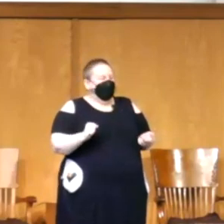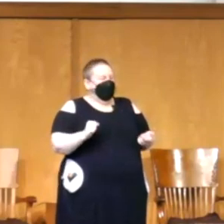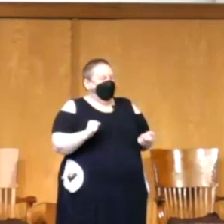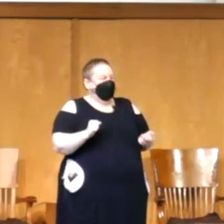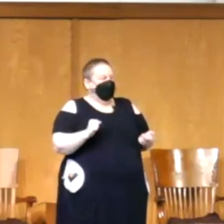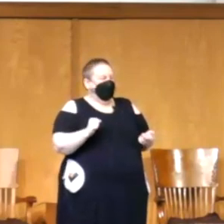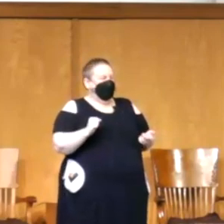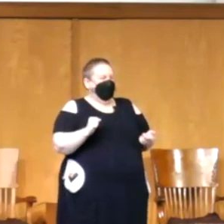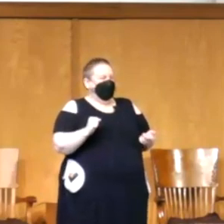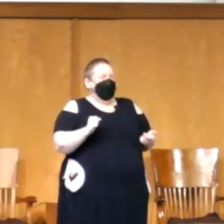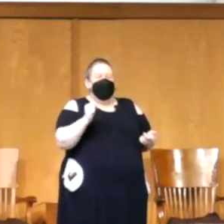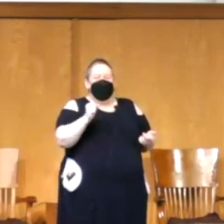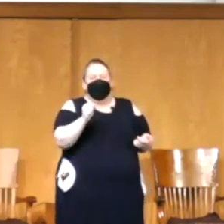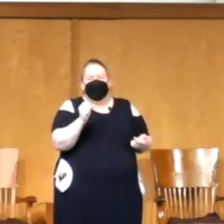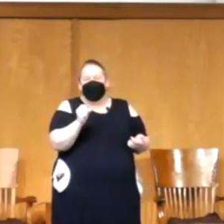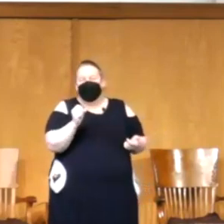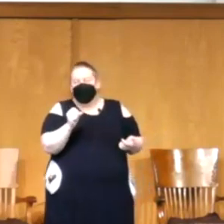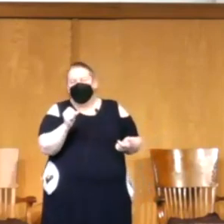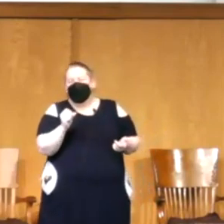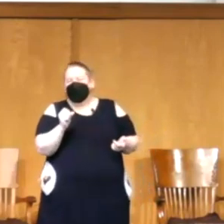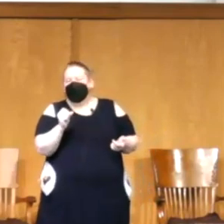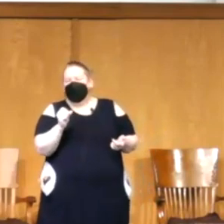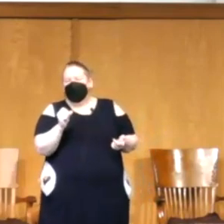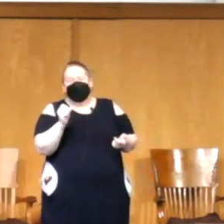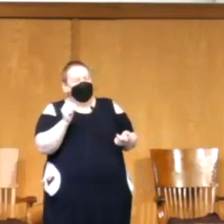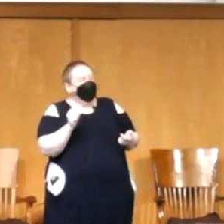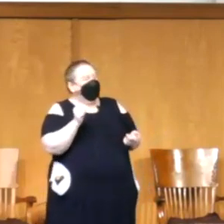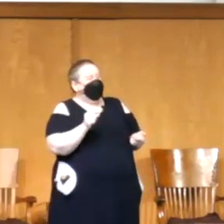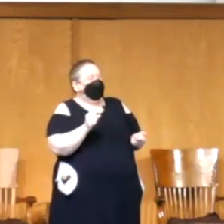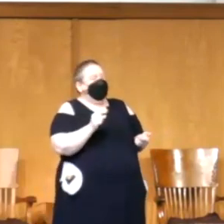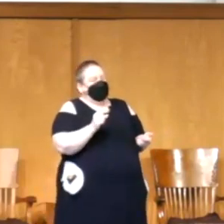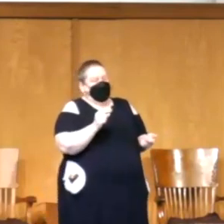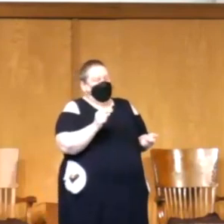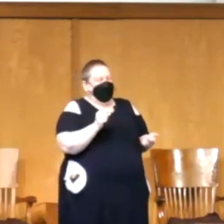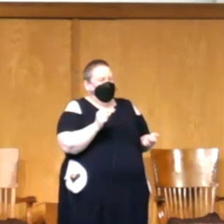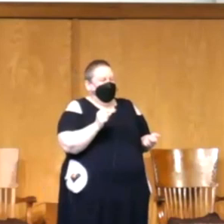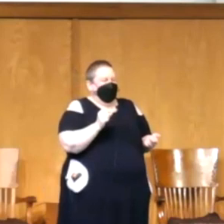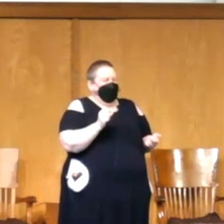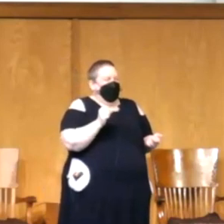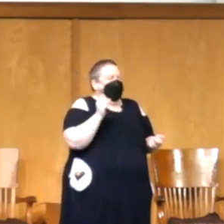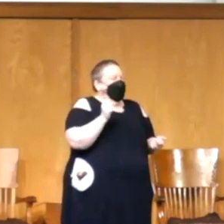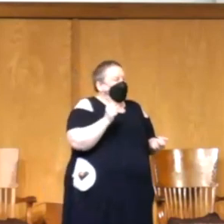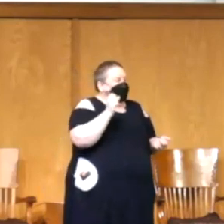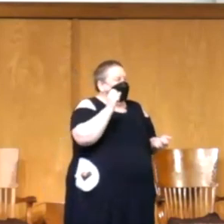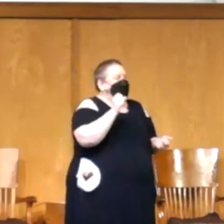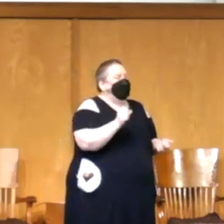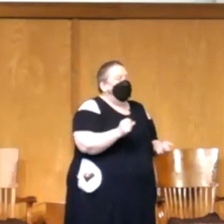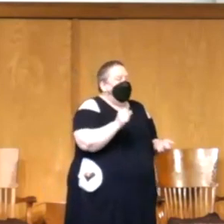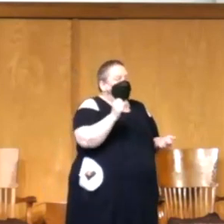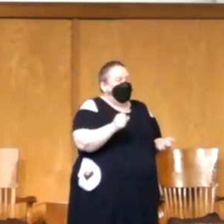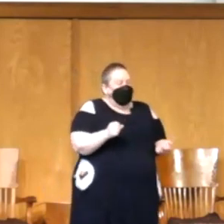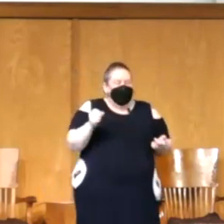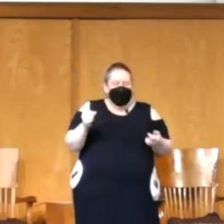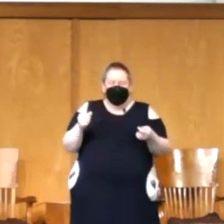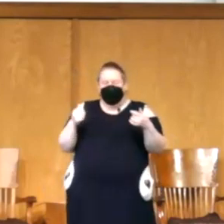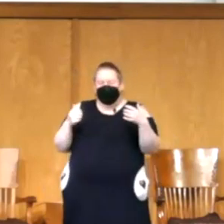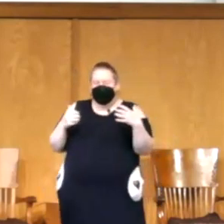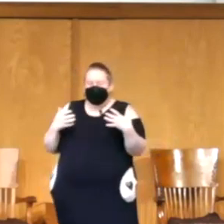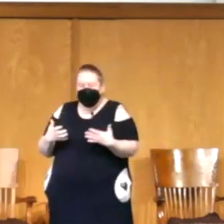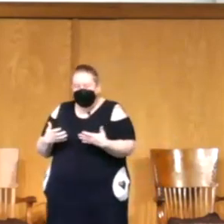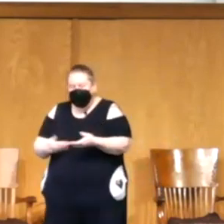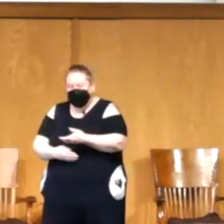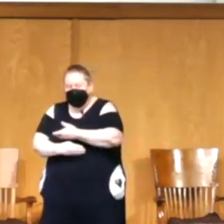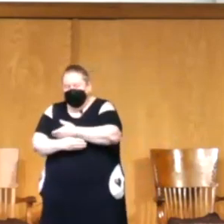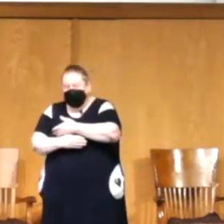upon us, I think this one is really significant. And that is the lie that there